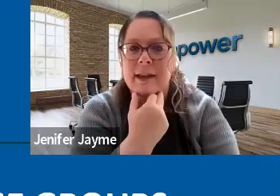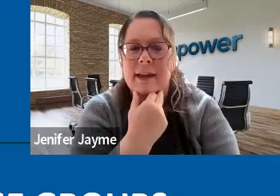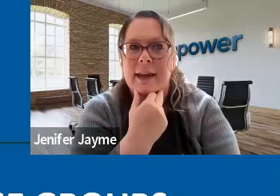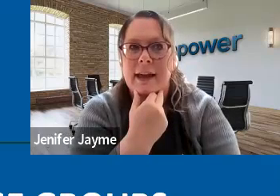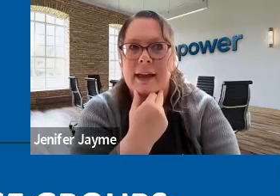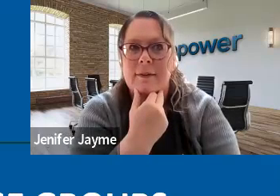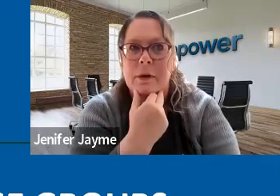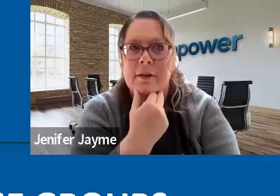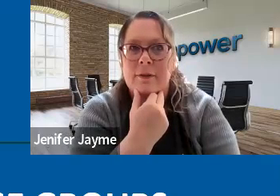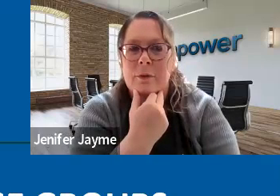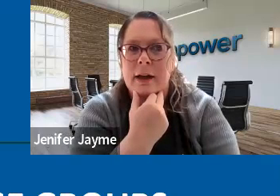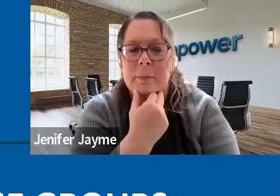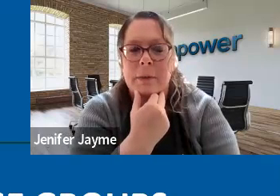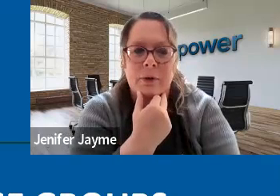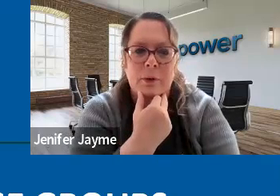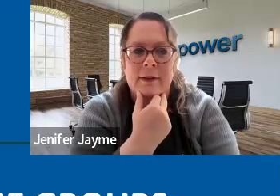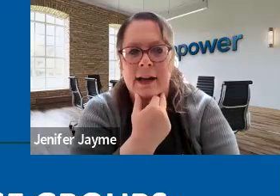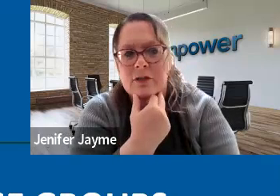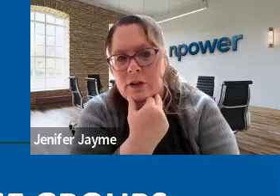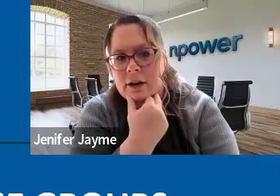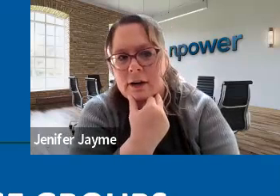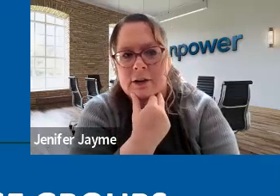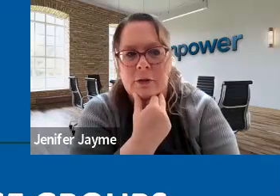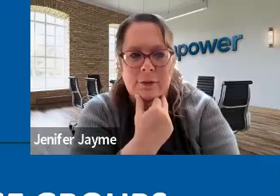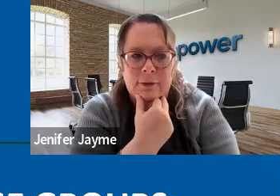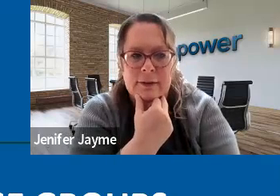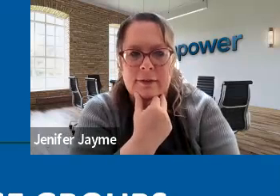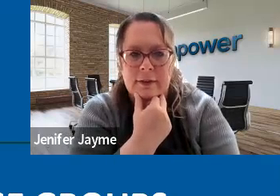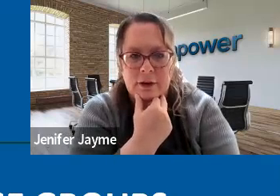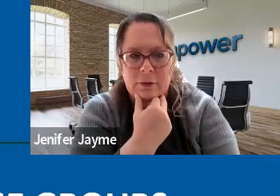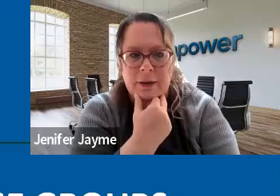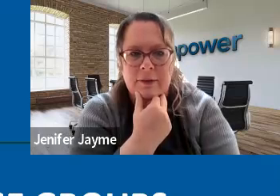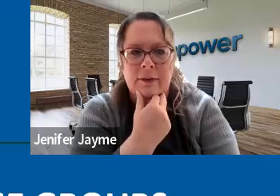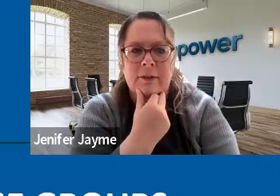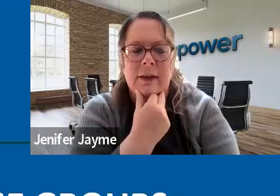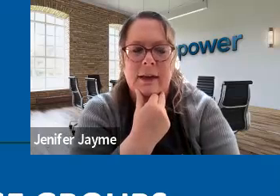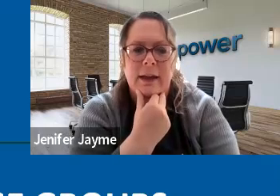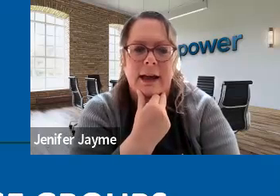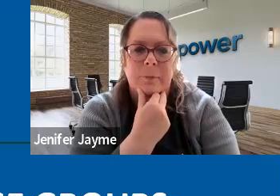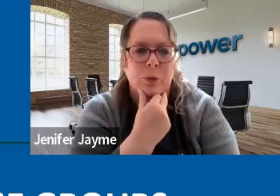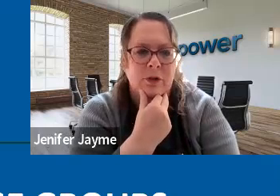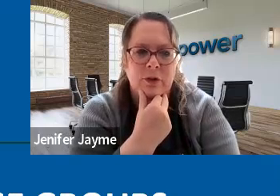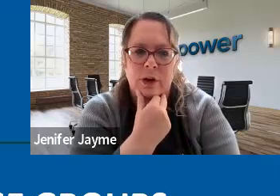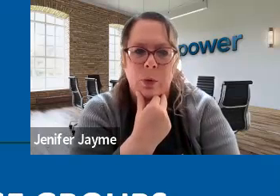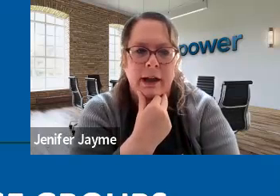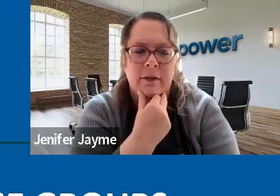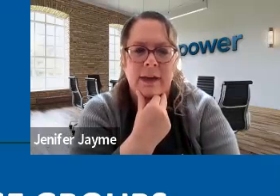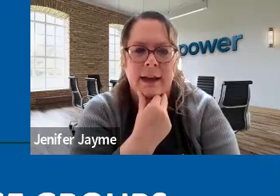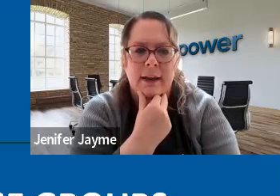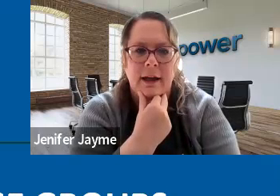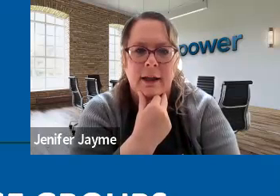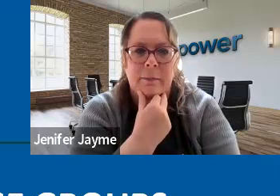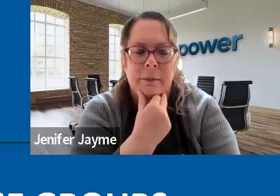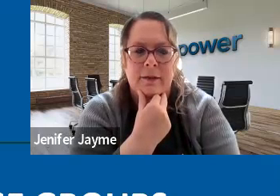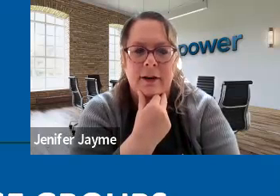spouses, as well as people who are in the National Guard and reservists and their spouses. Just require